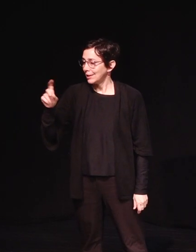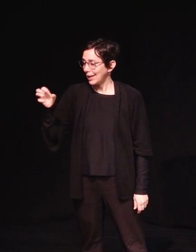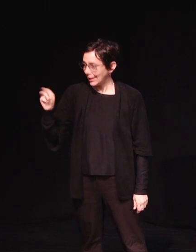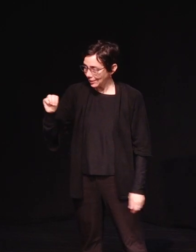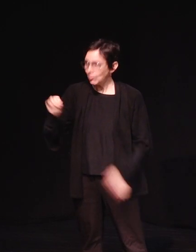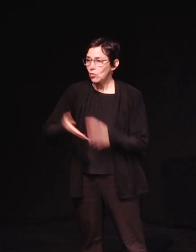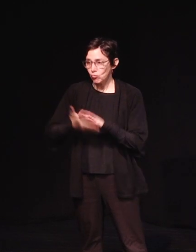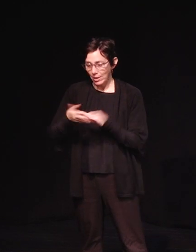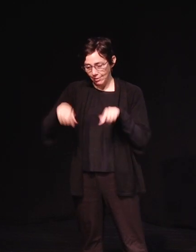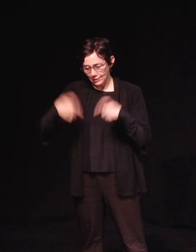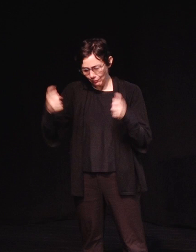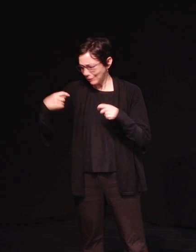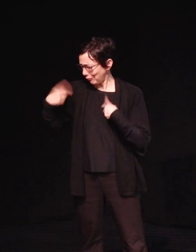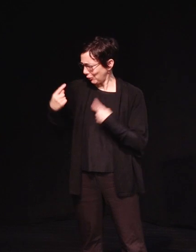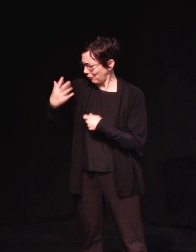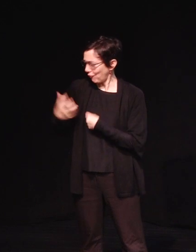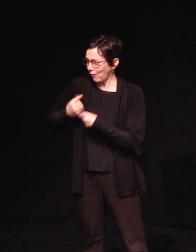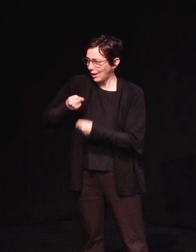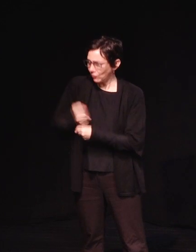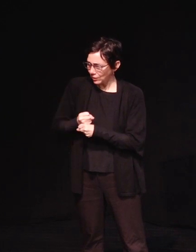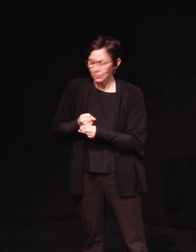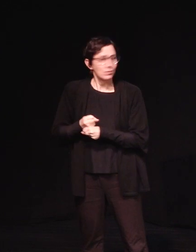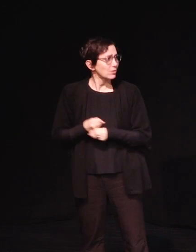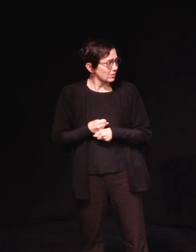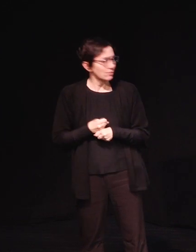for the last 5 years and is with us tonight.